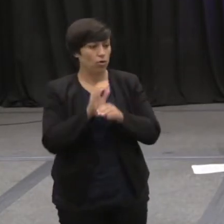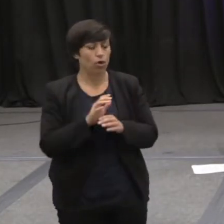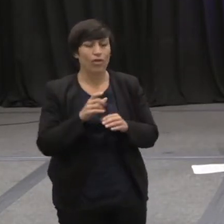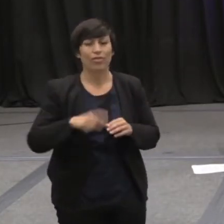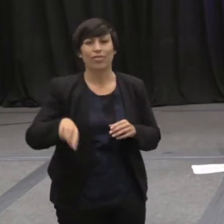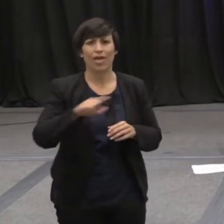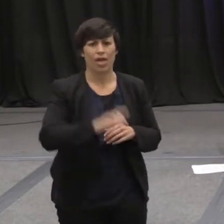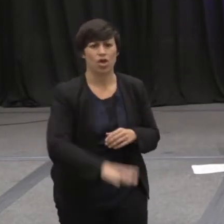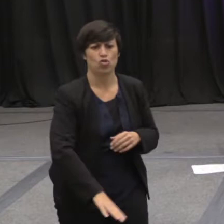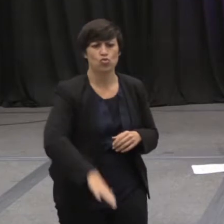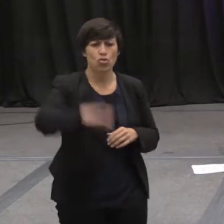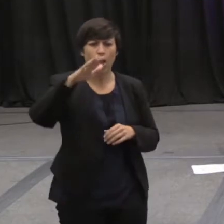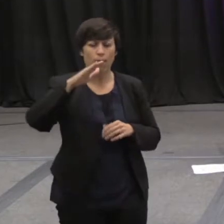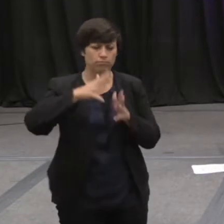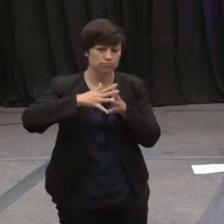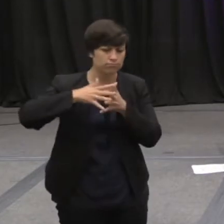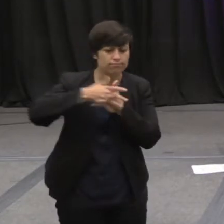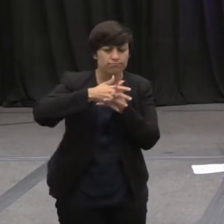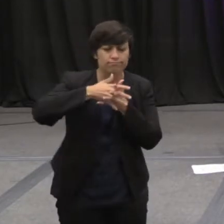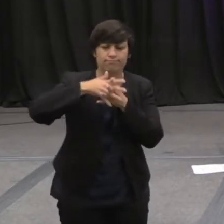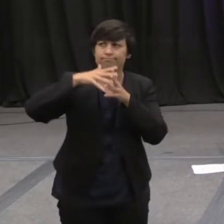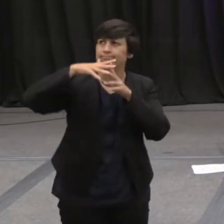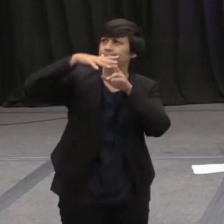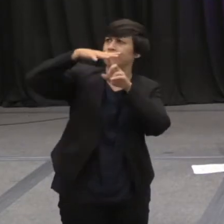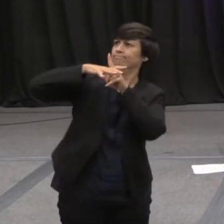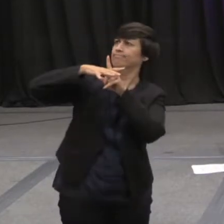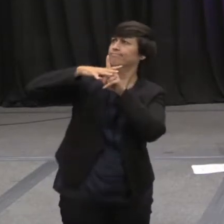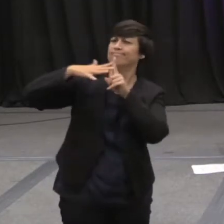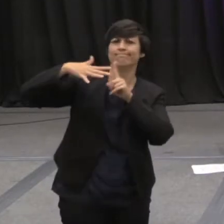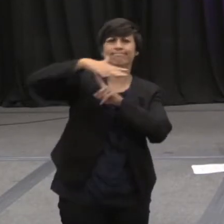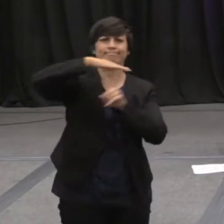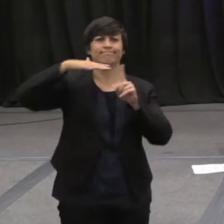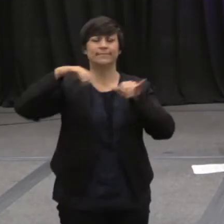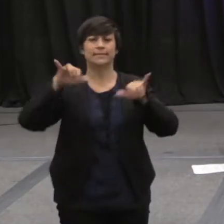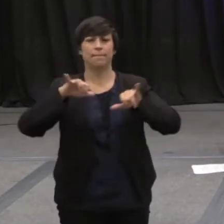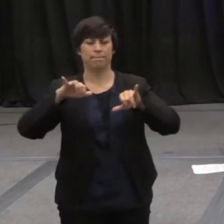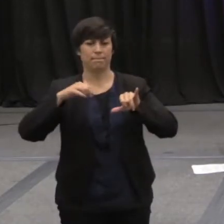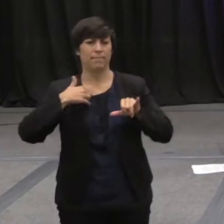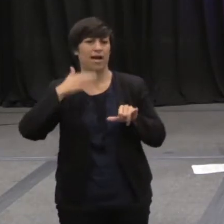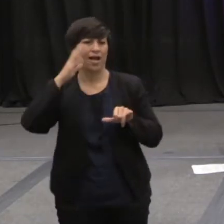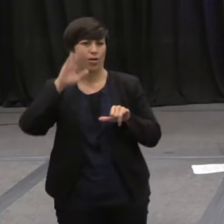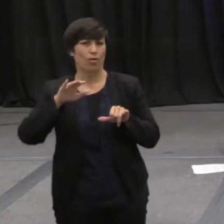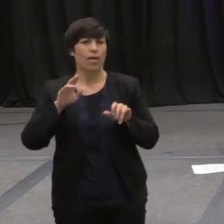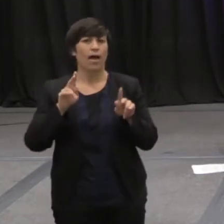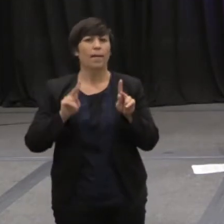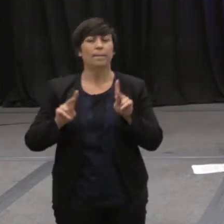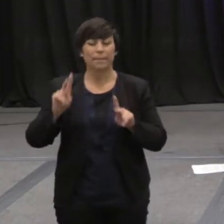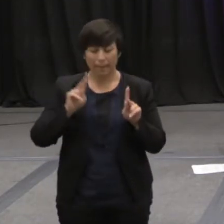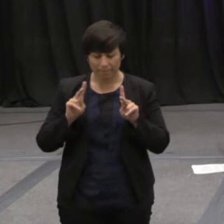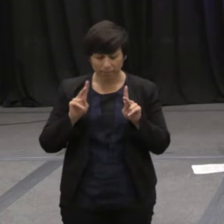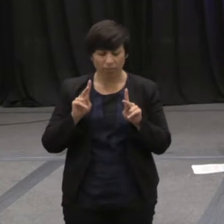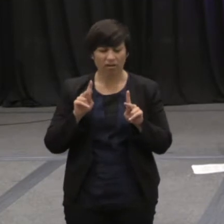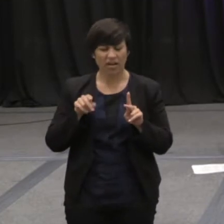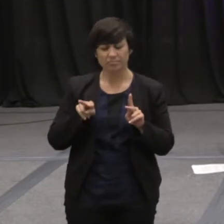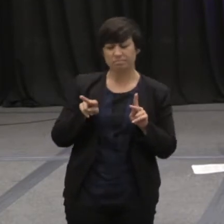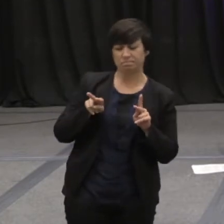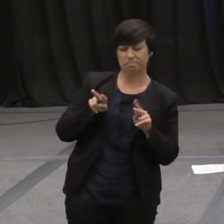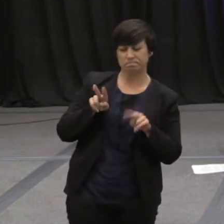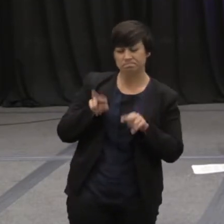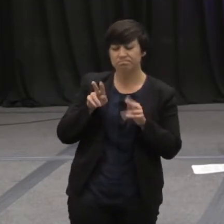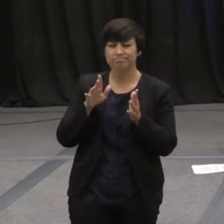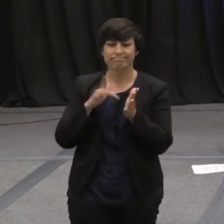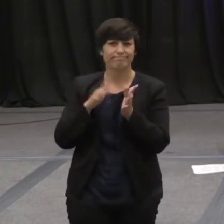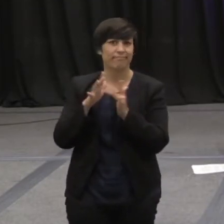grew up in the same culture. And I know the Bible gets a lot of flack for some really problematic things it says. And there are really,